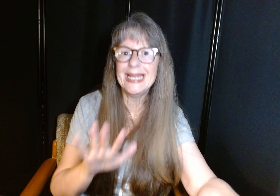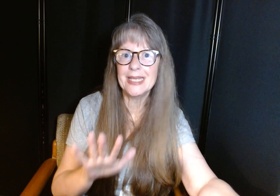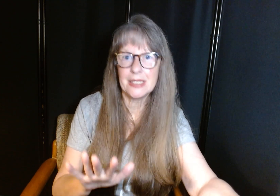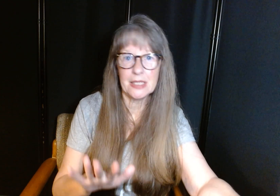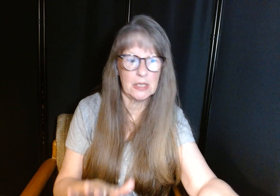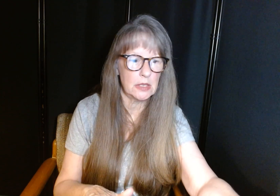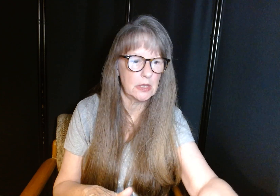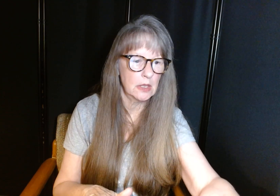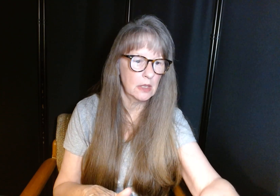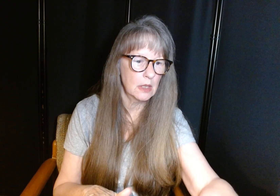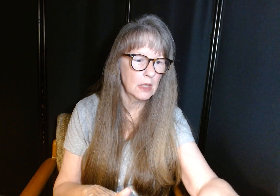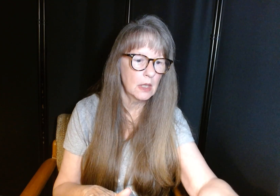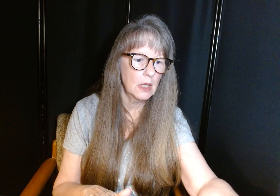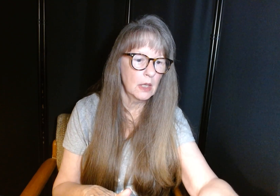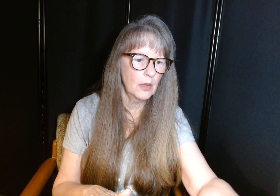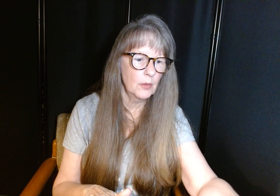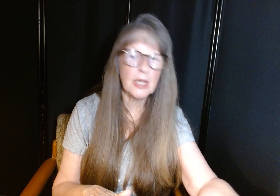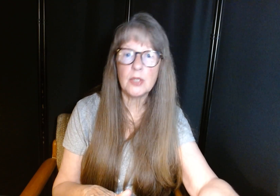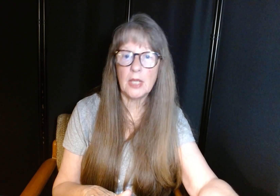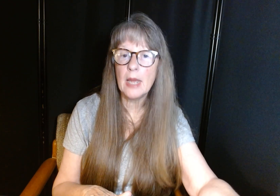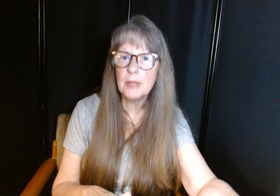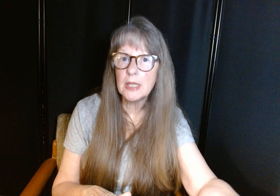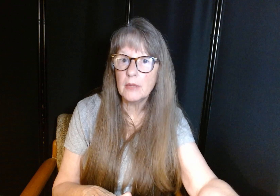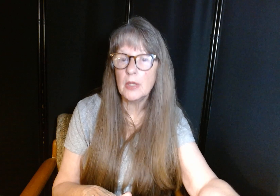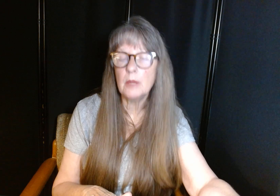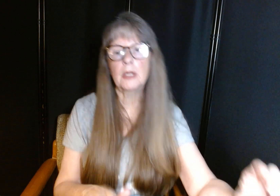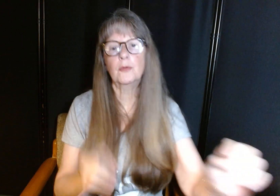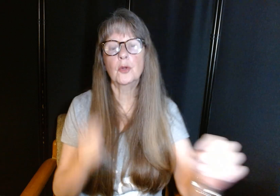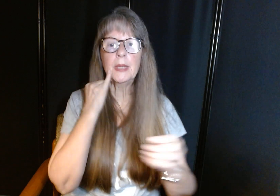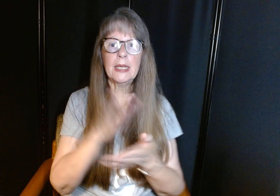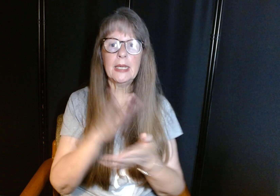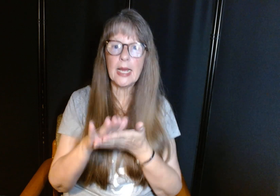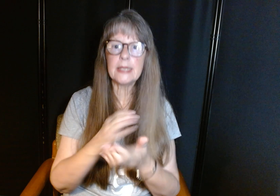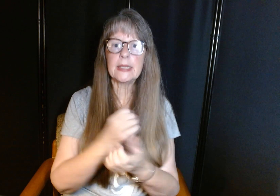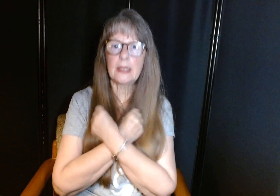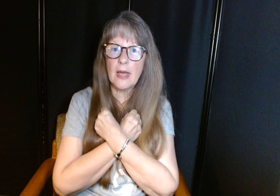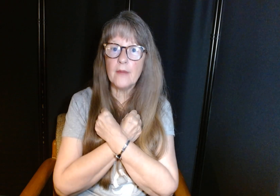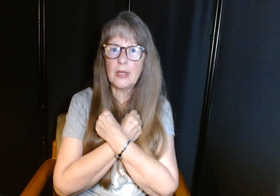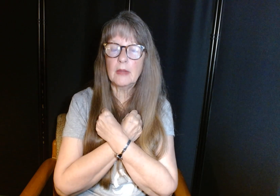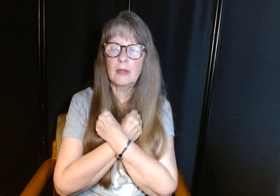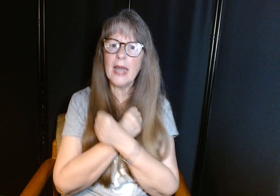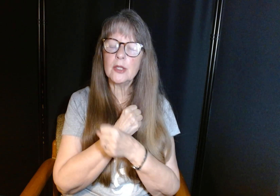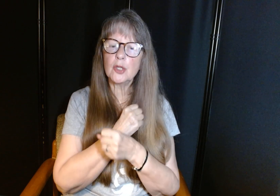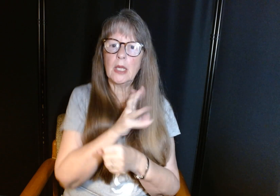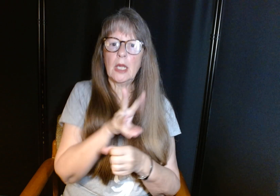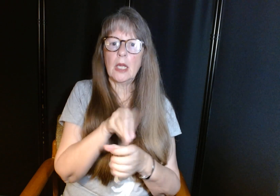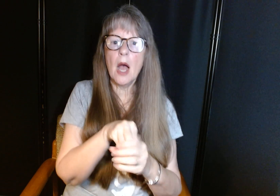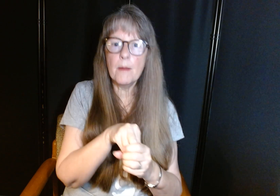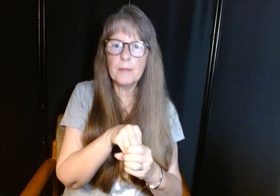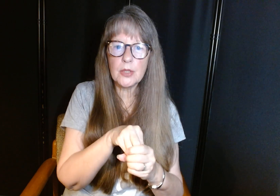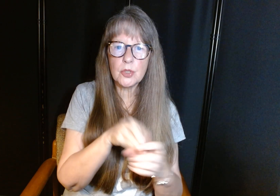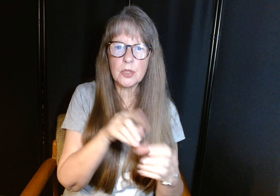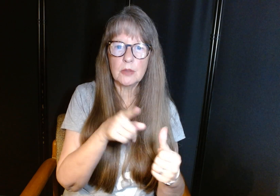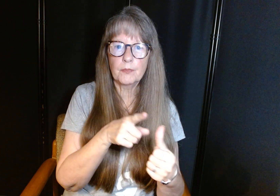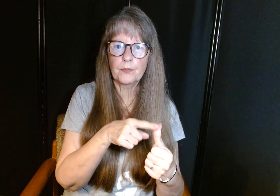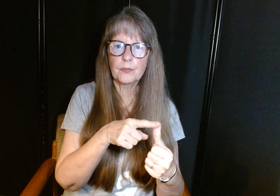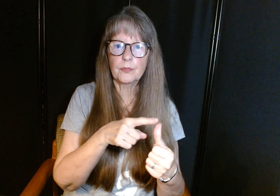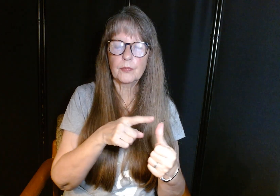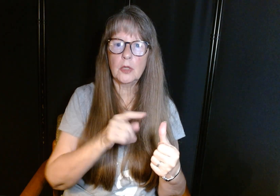this sense, because it can be giving, but if you're being nice and loving, then that is going to encompass,